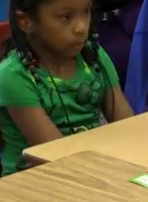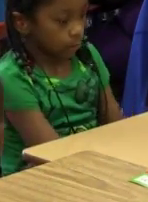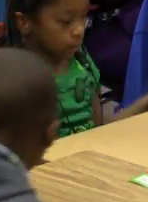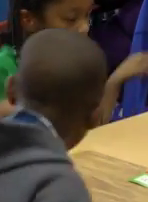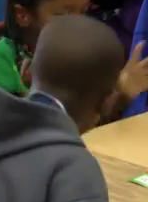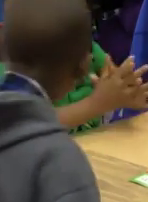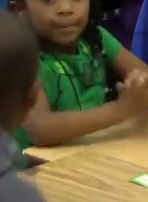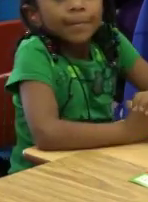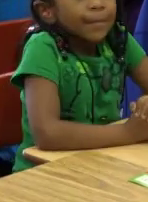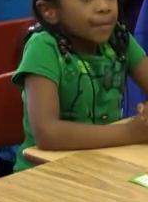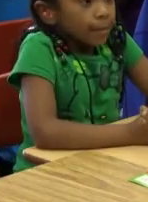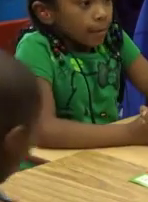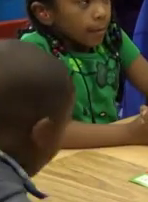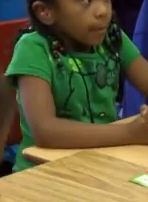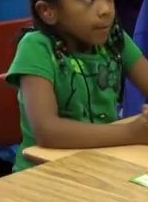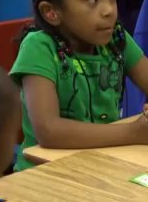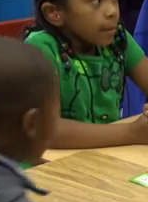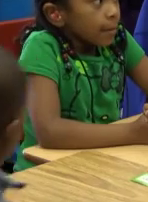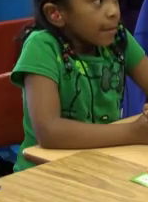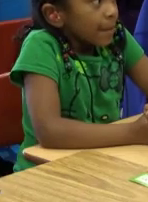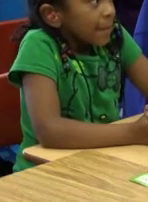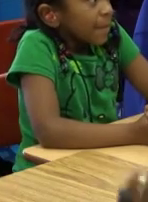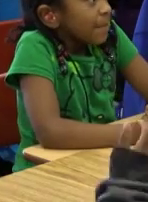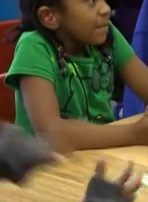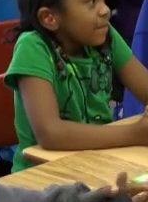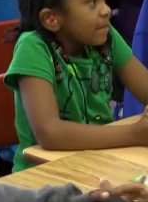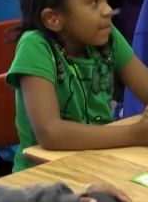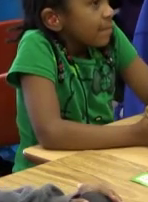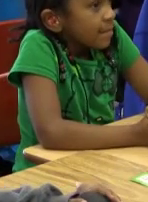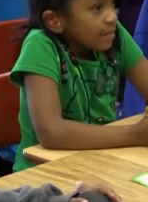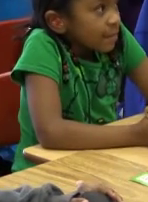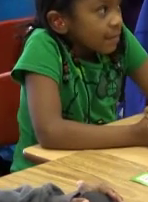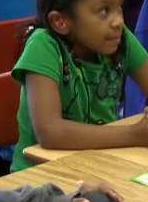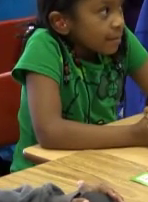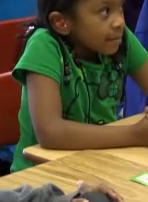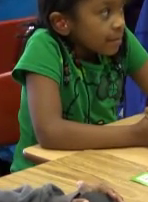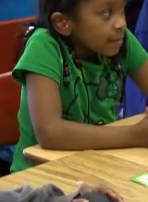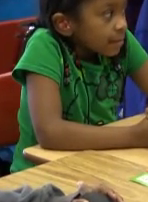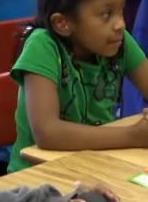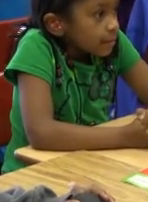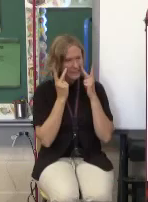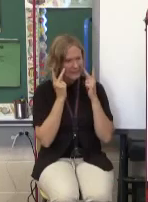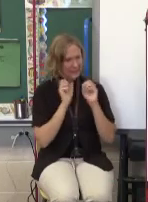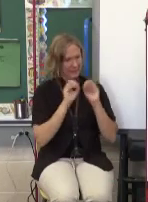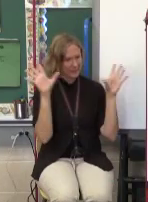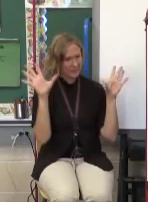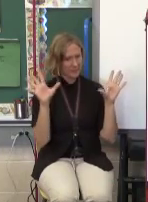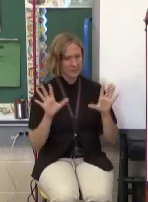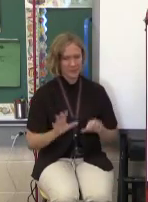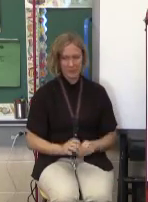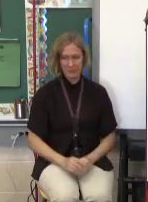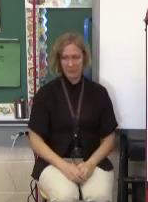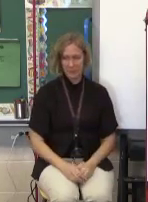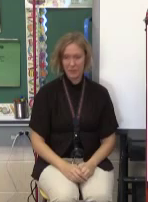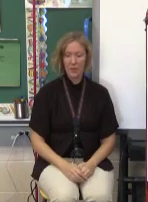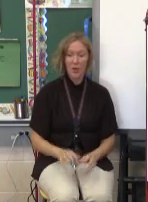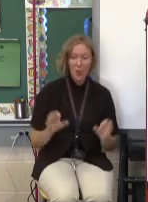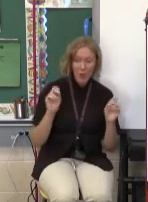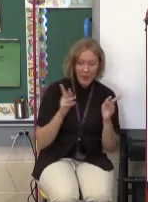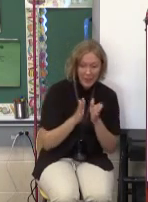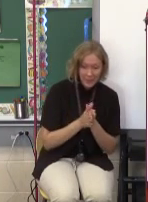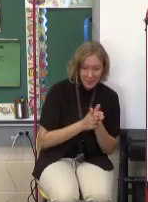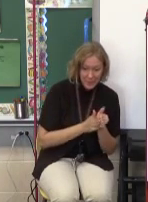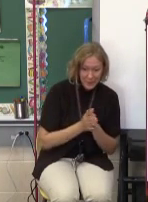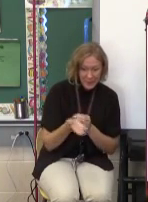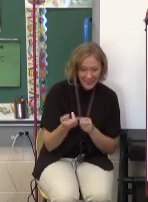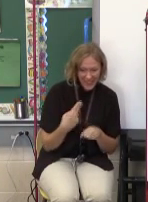3, 2, 1, 0. Let's see who has it done for table points. All right. So,